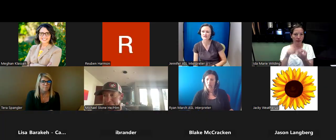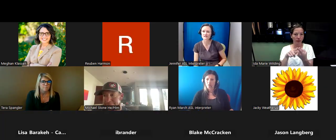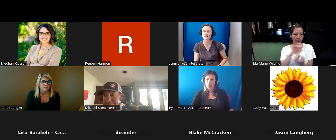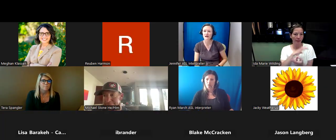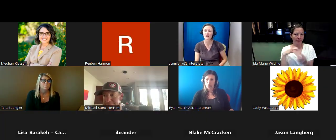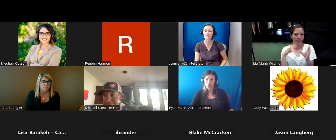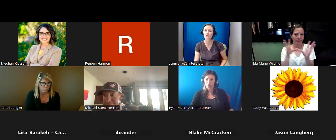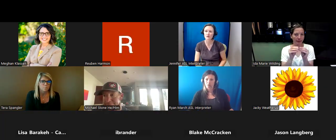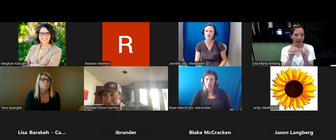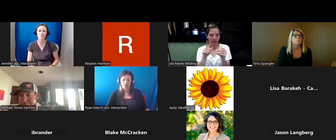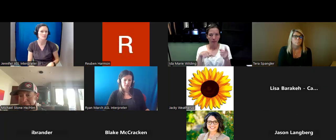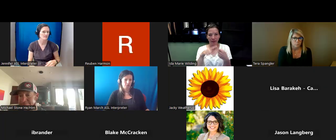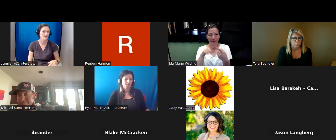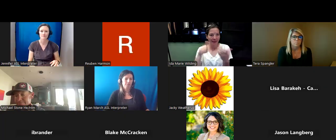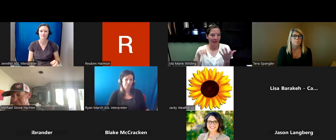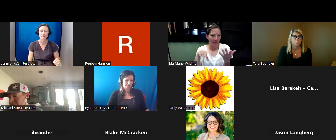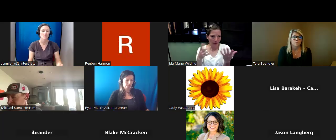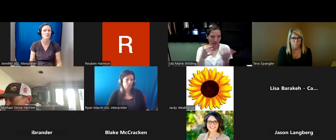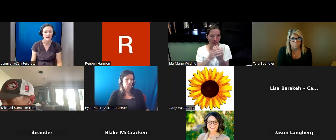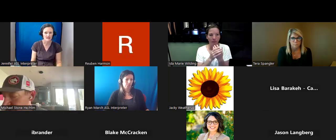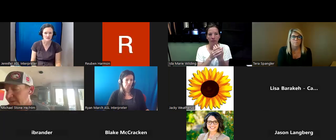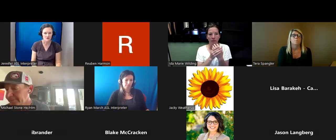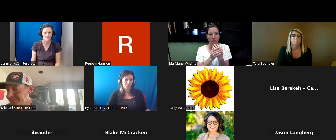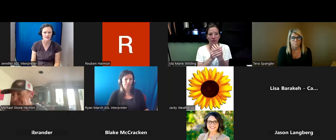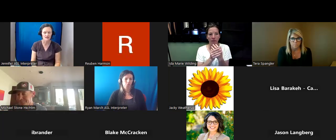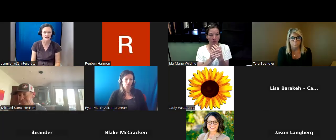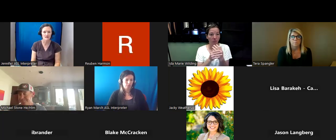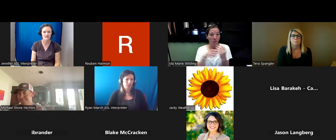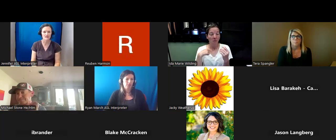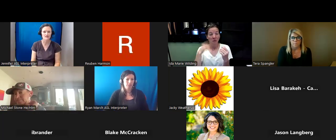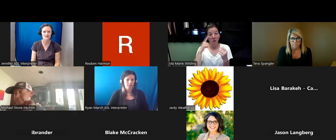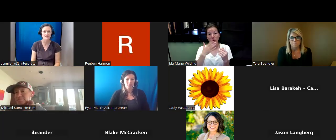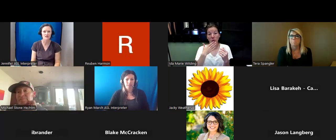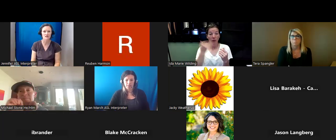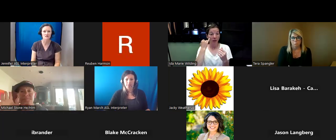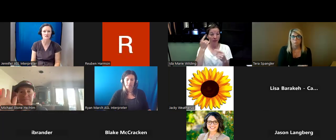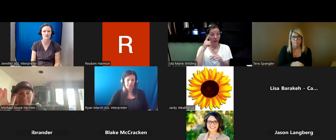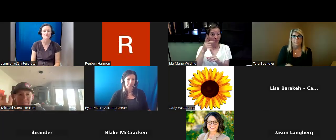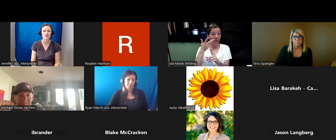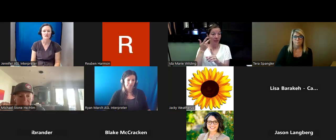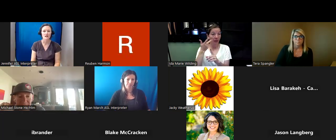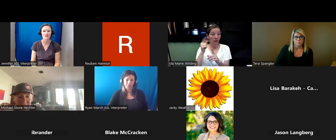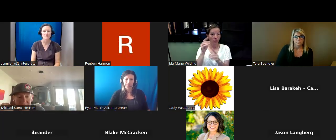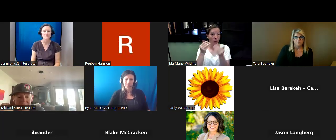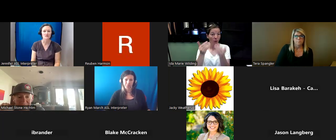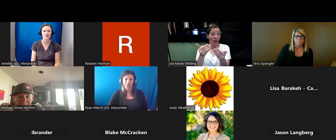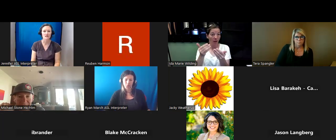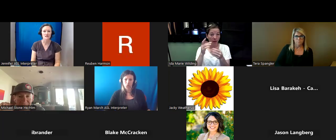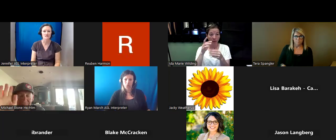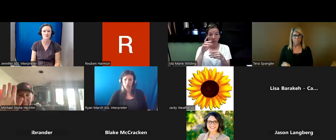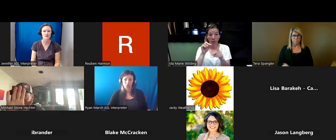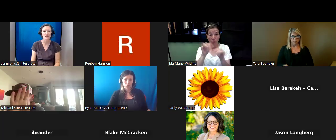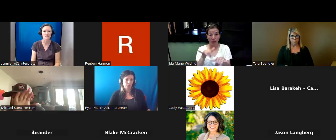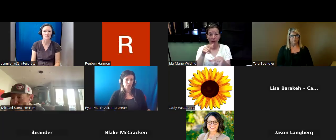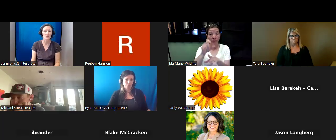could just decide who they want to bring into those committees as necessary. Yeah. Mhm. Yeah, I think that's a good